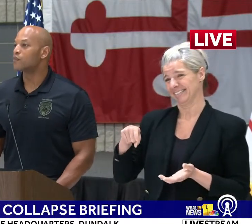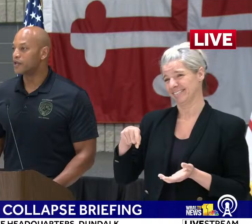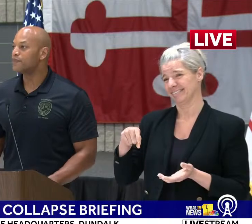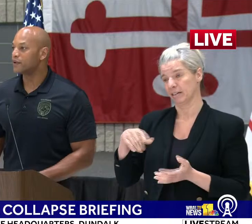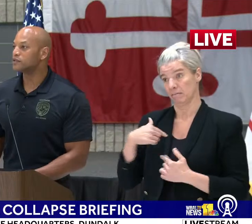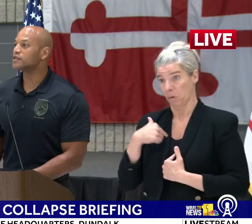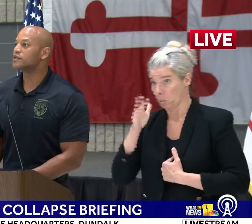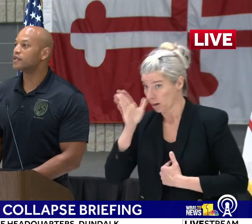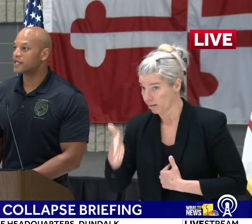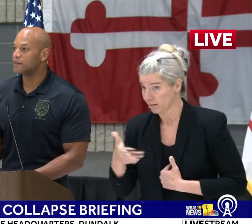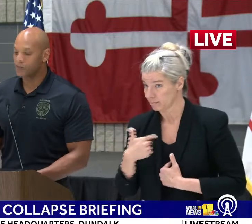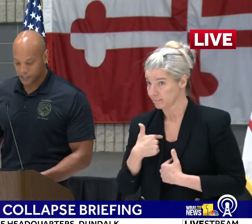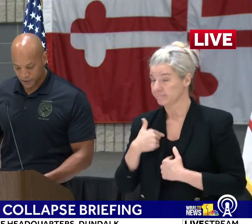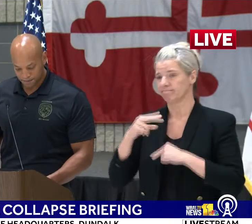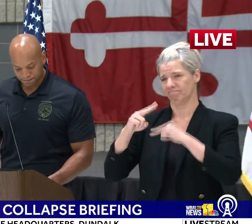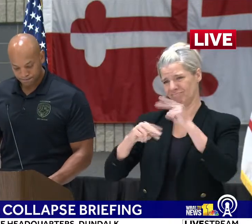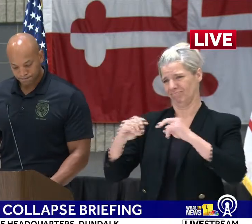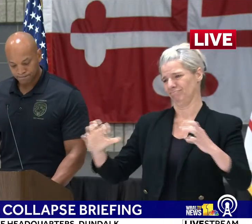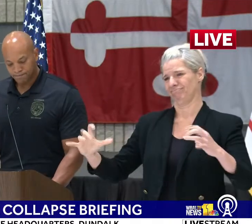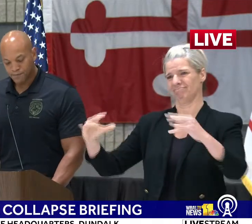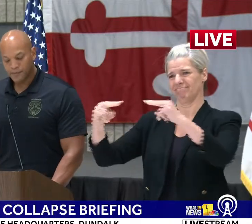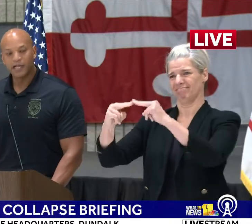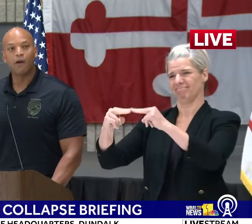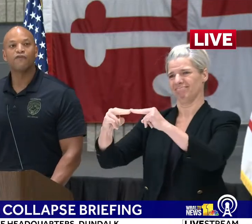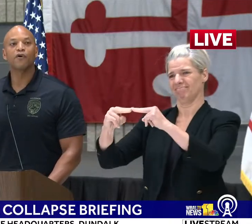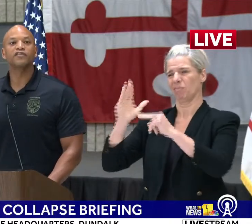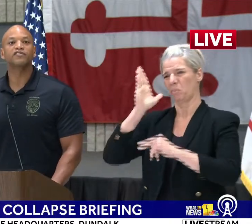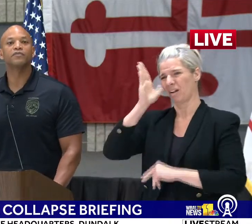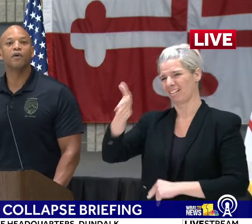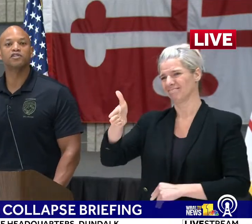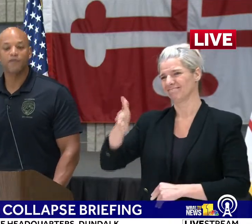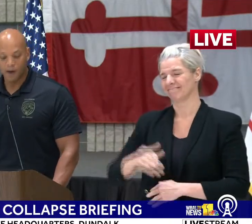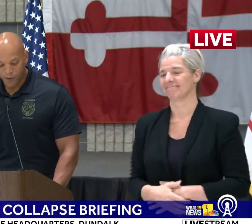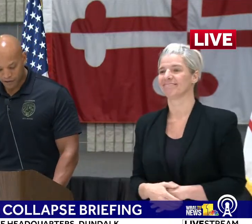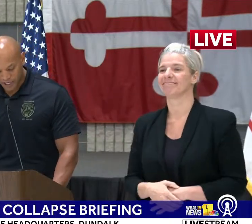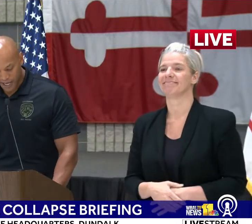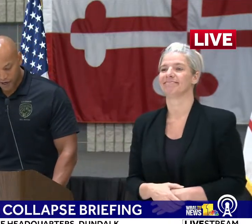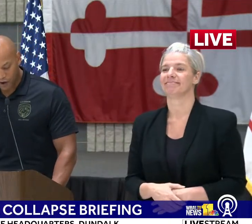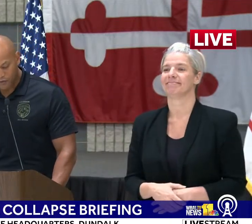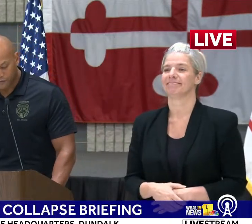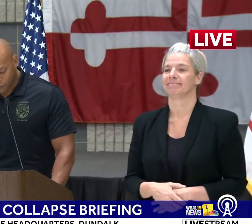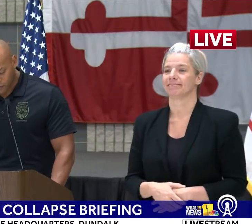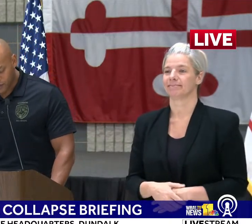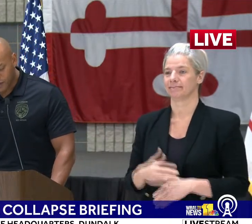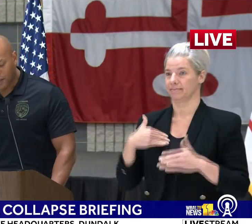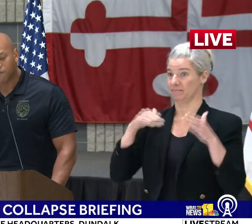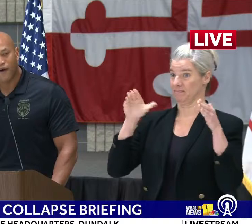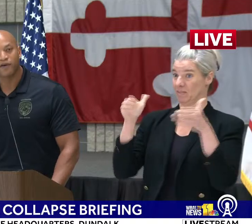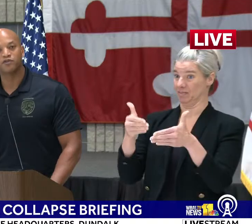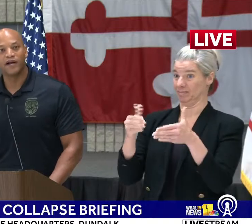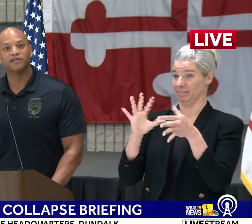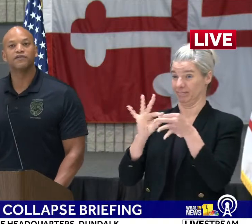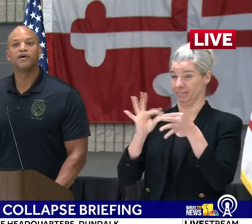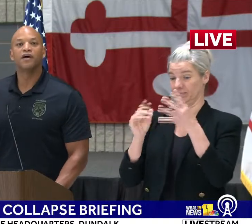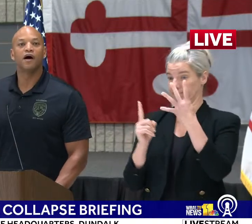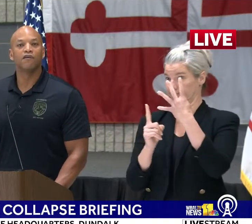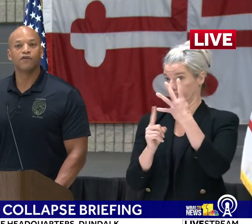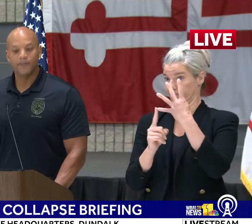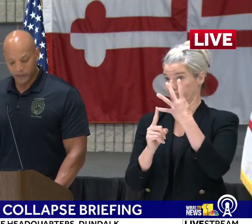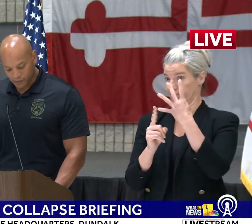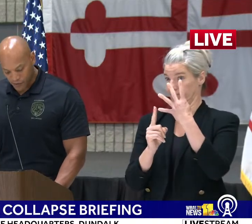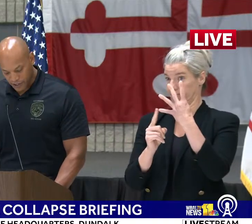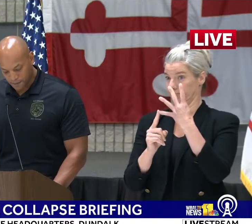will rebuild the Key Bridge. Now, I'll focus most of my remarks today on the fourth and final